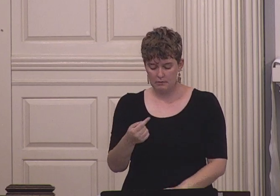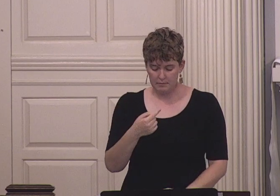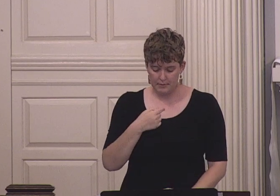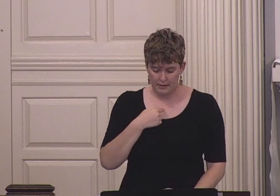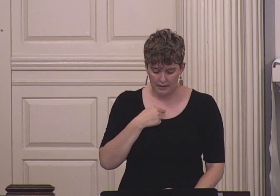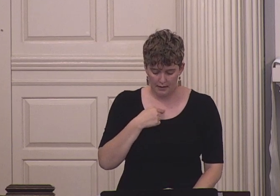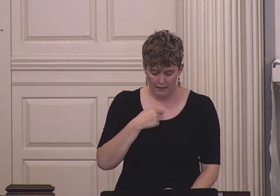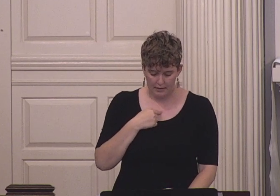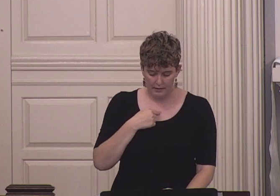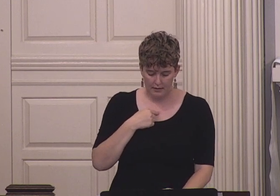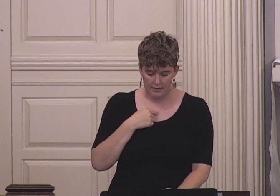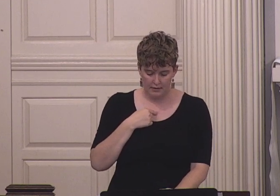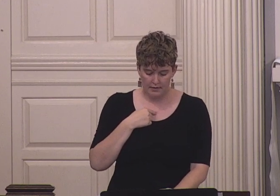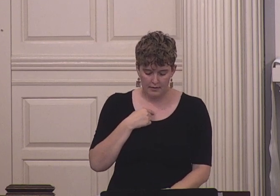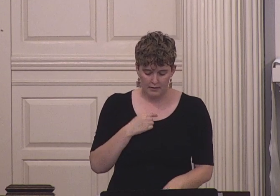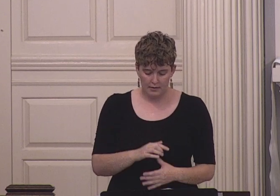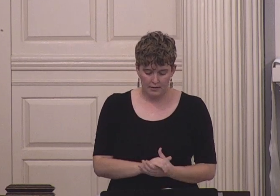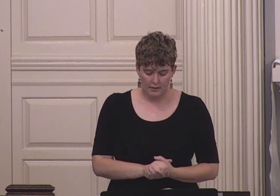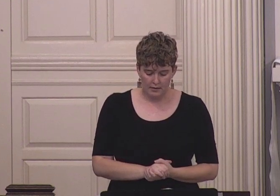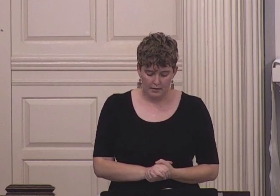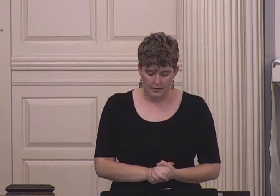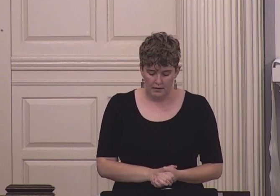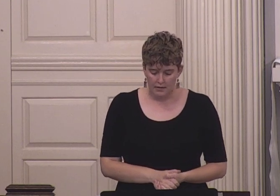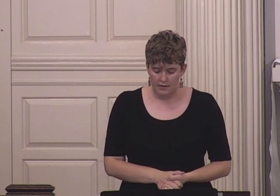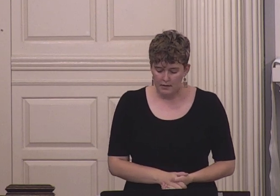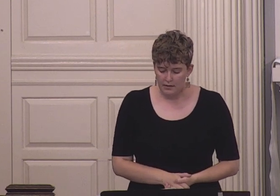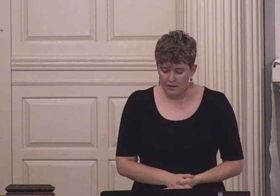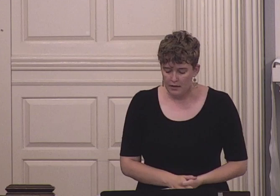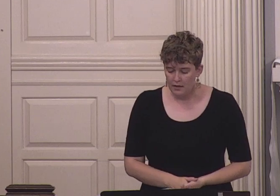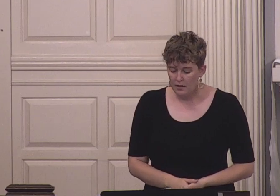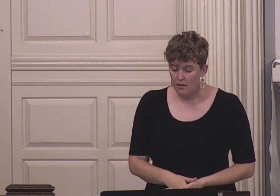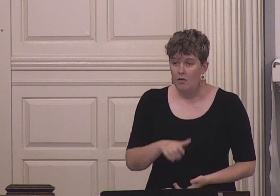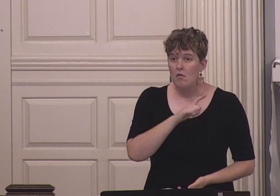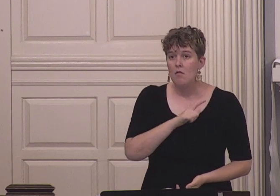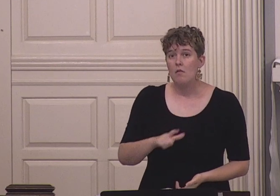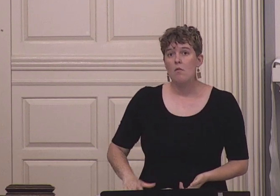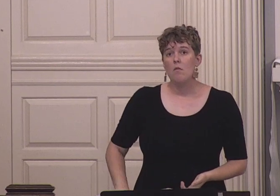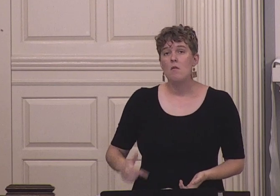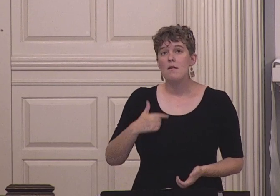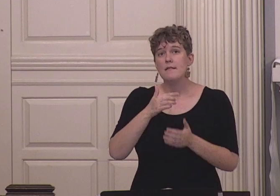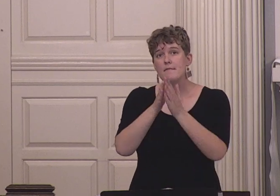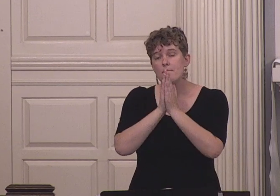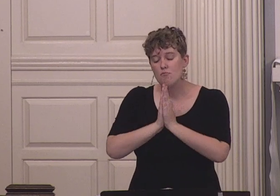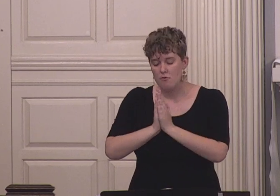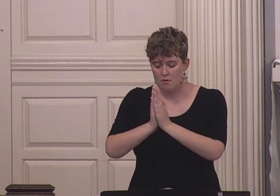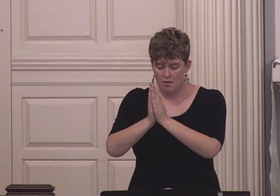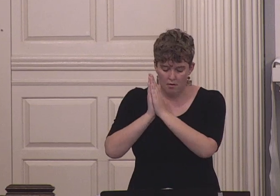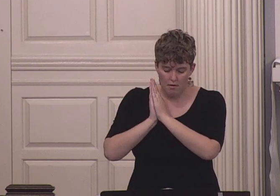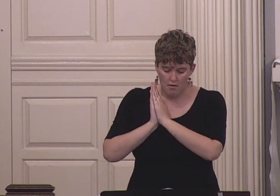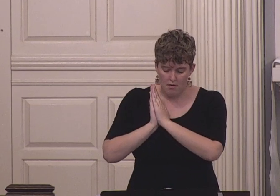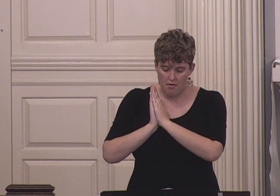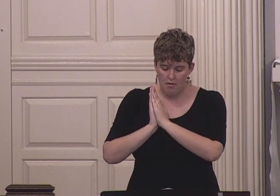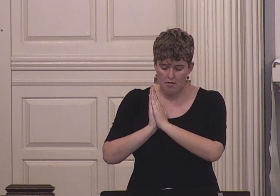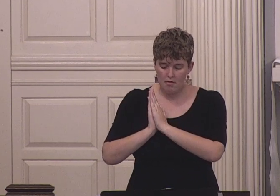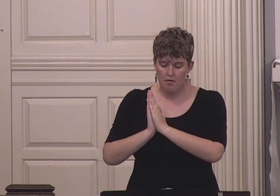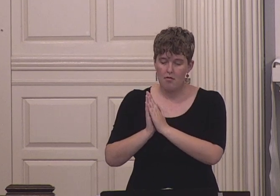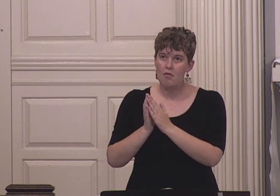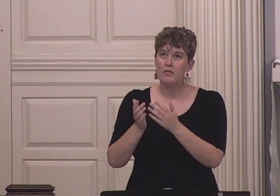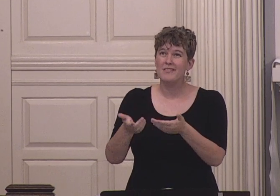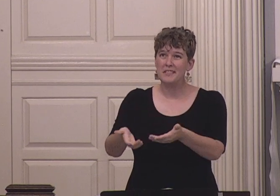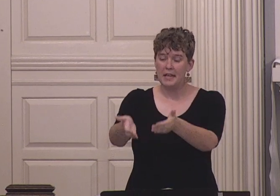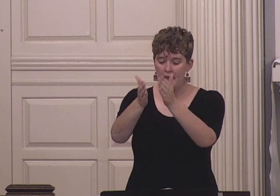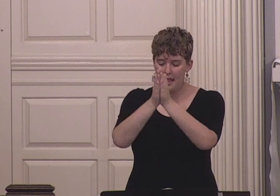answer me. I pray to you, O Lord,